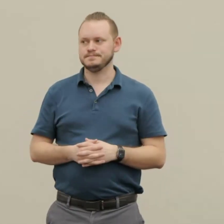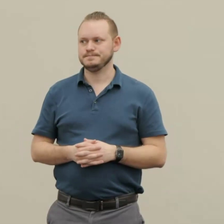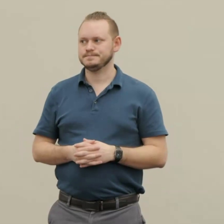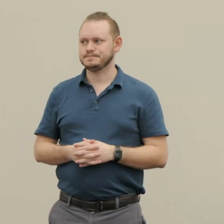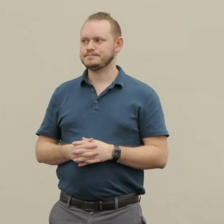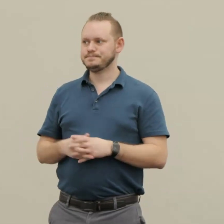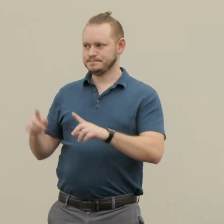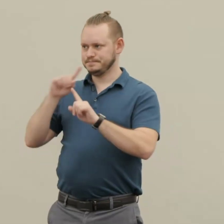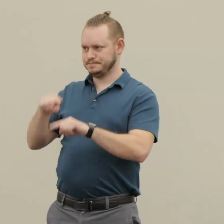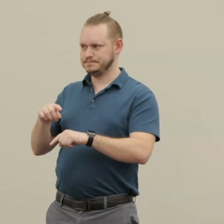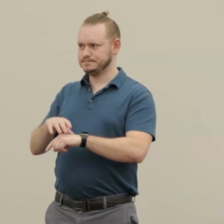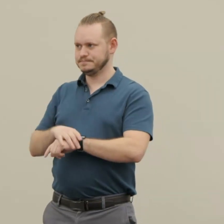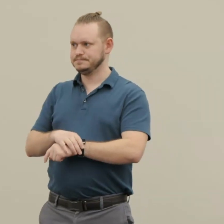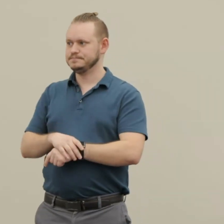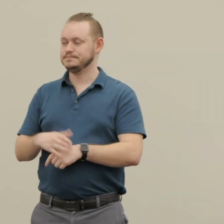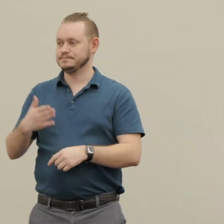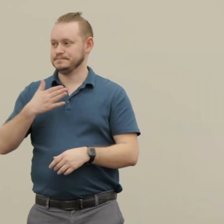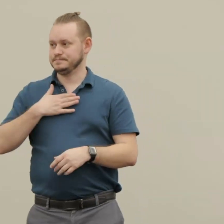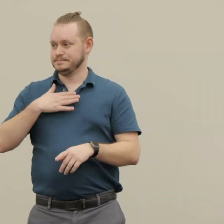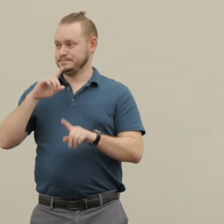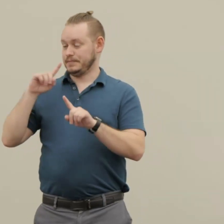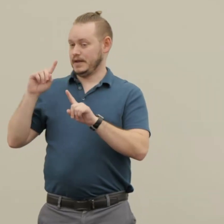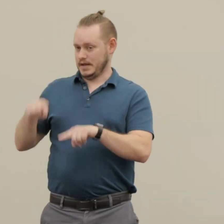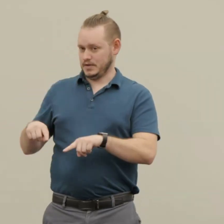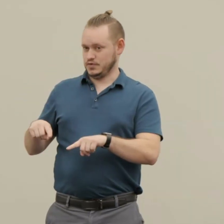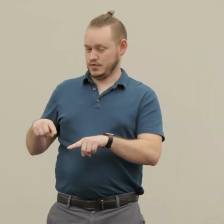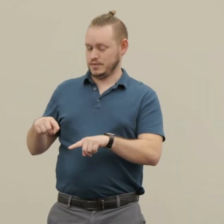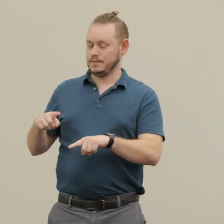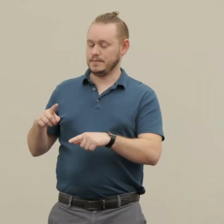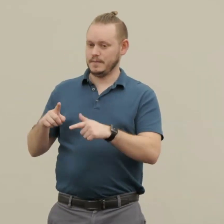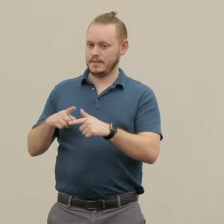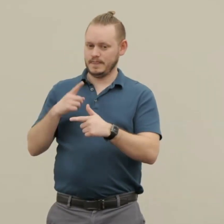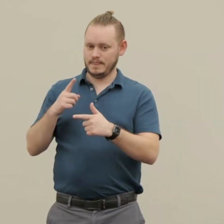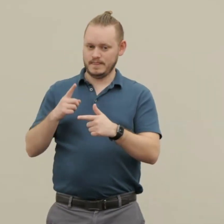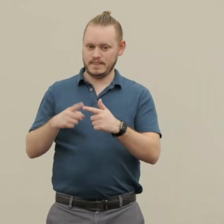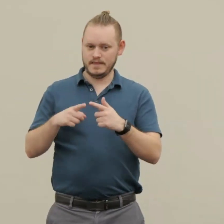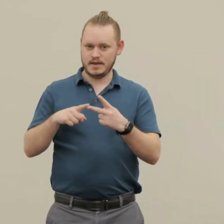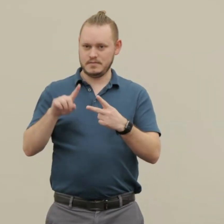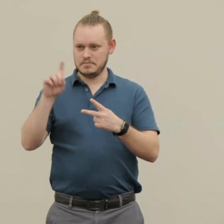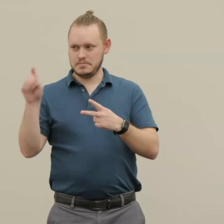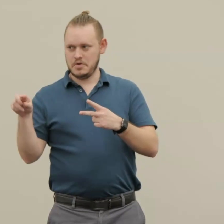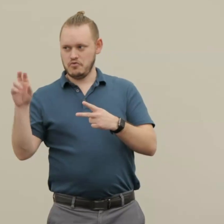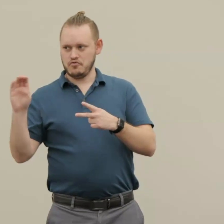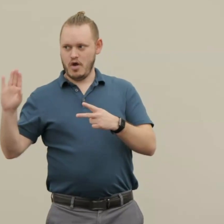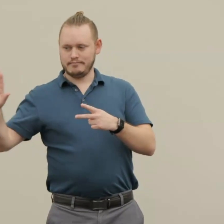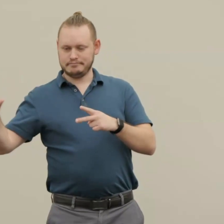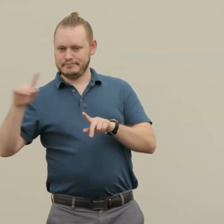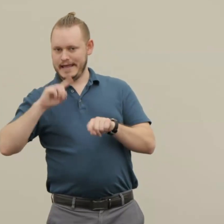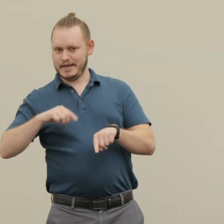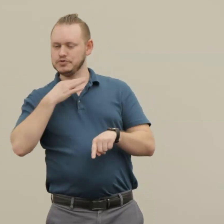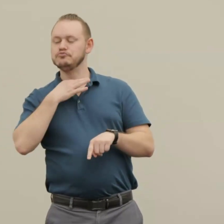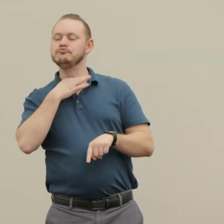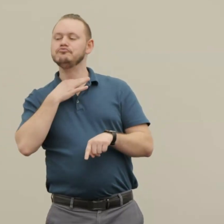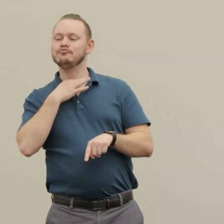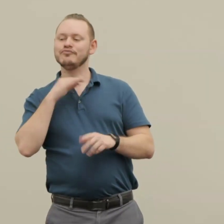So I will tell you that my answer, and then I'm going to poll, and then I'm going to ask Rob what his answer would be, just